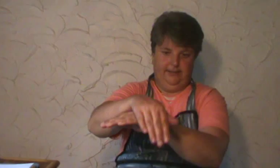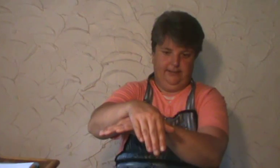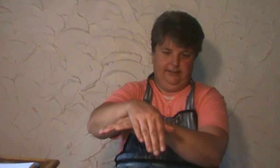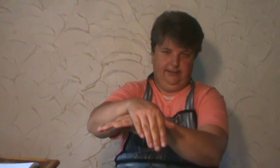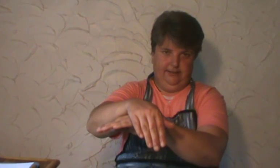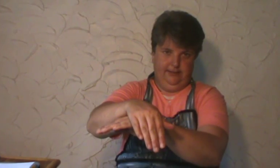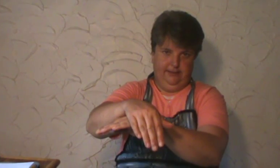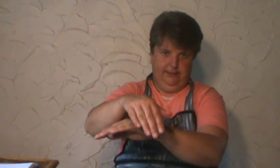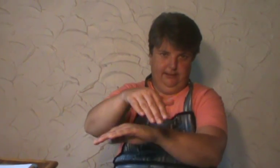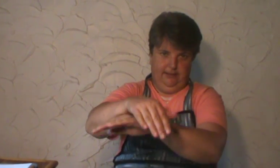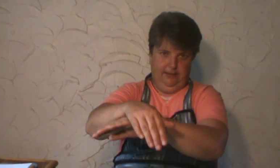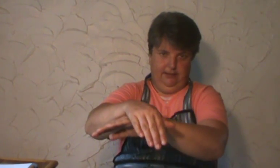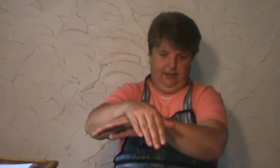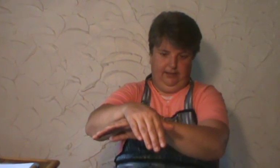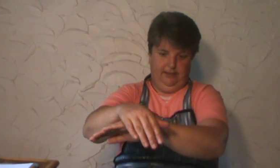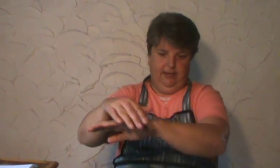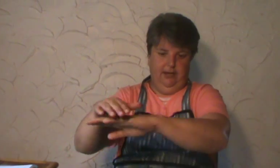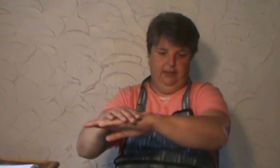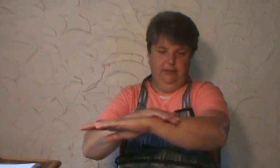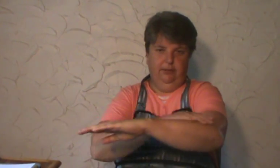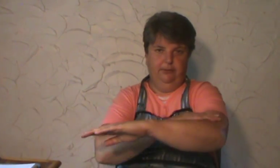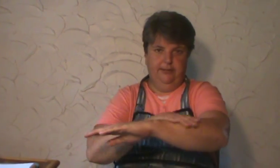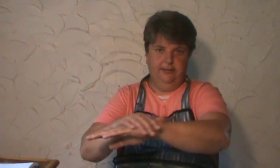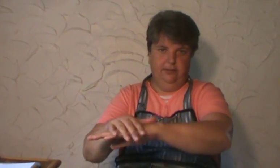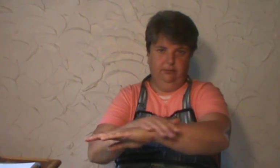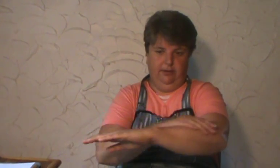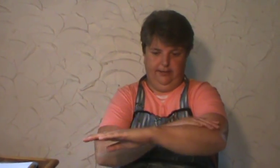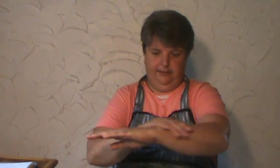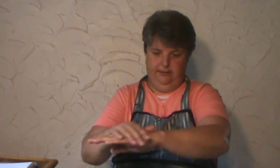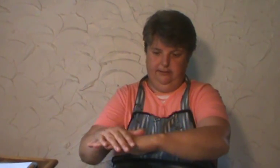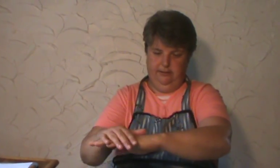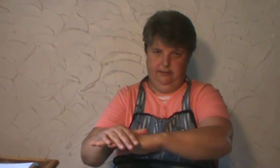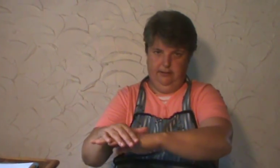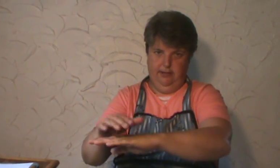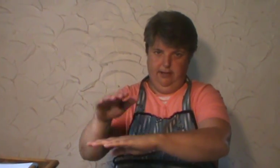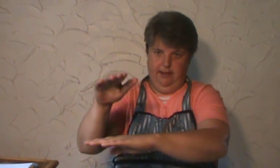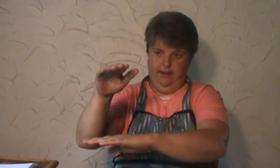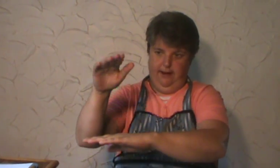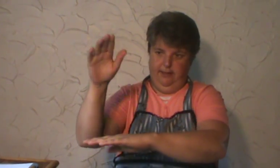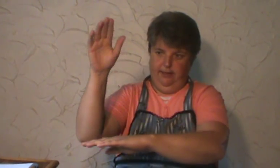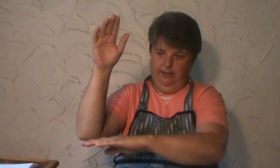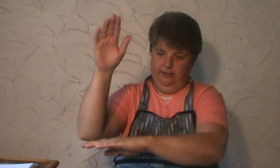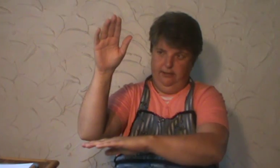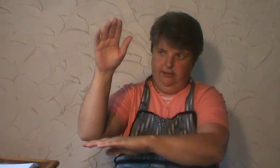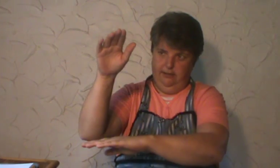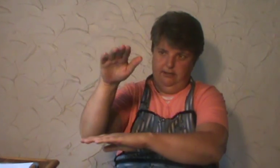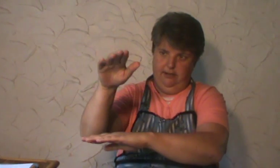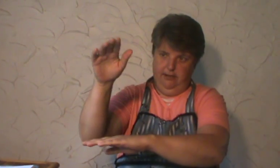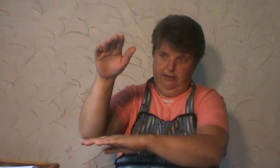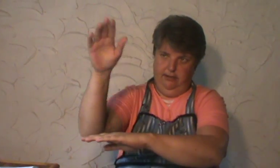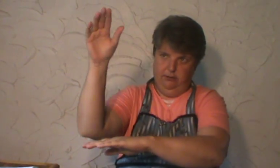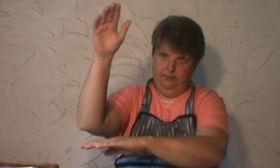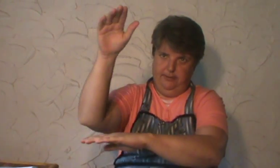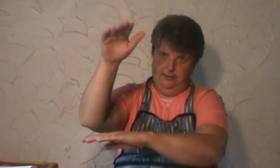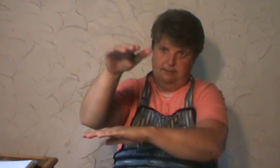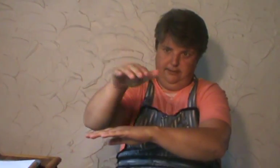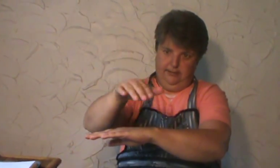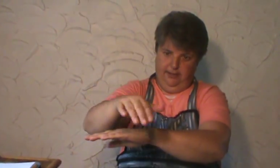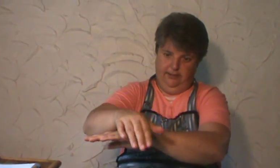Night. Night. This represents the horizon. And then this represents the sun